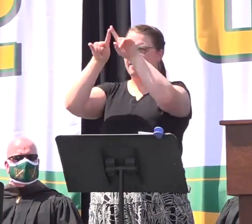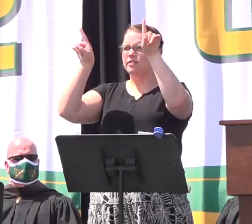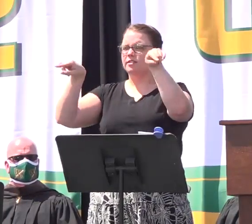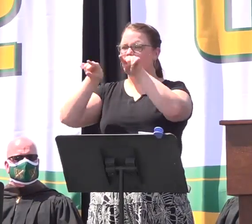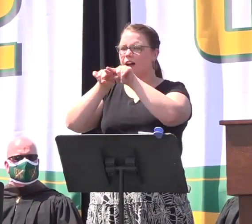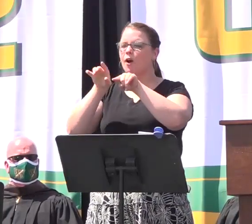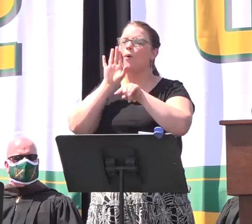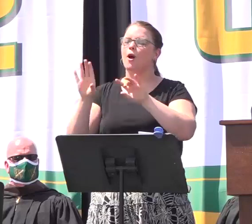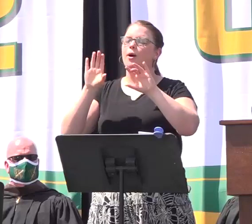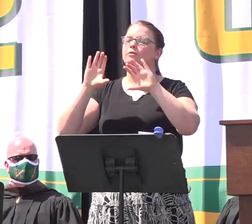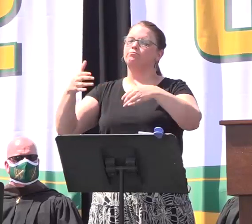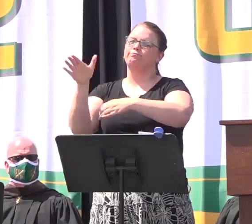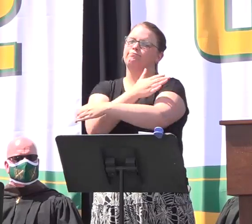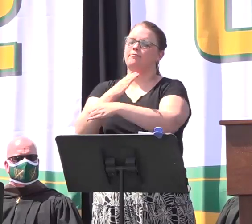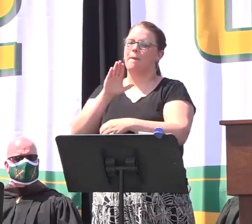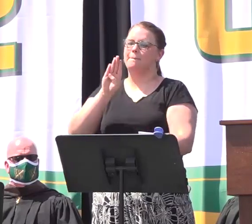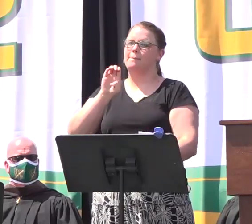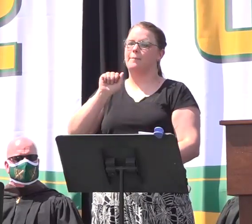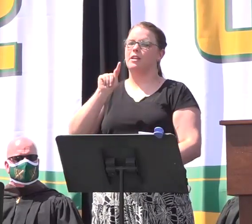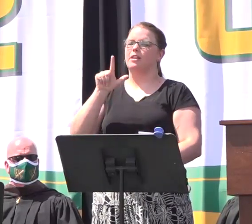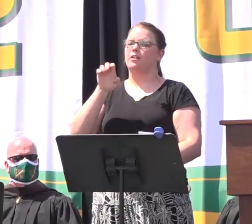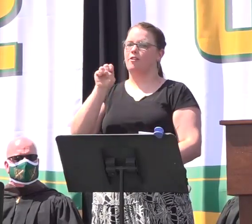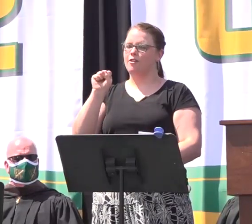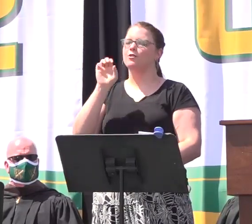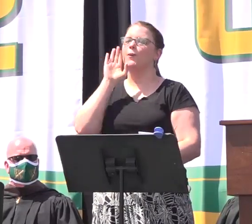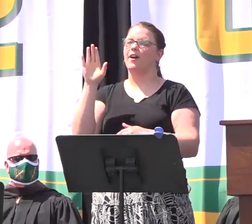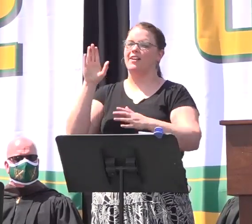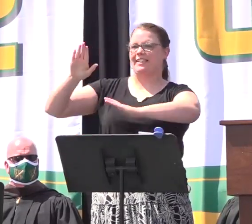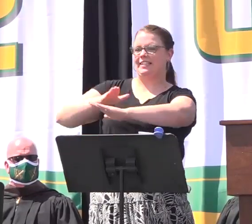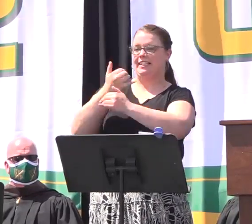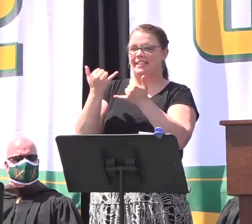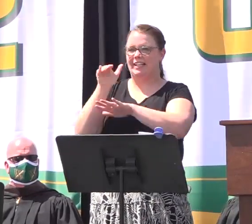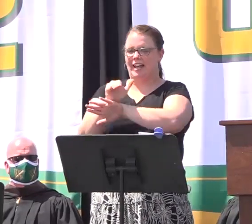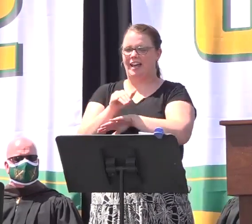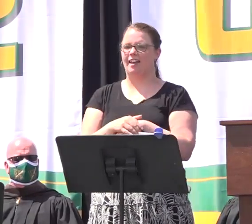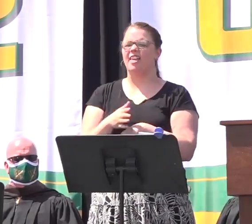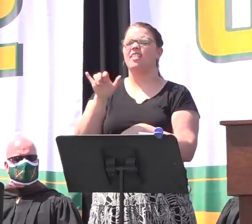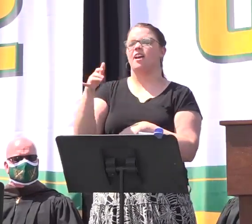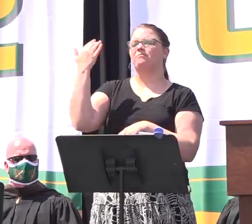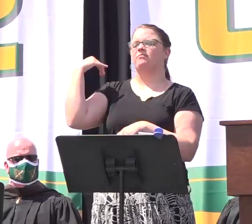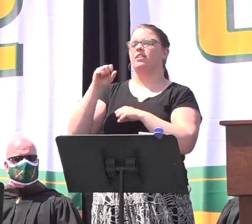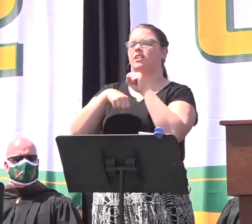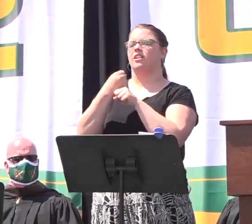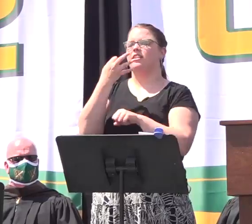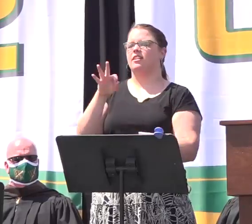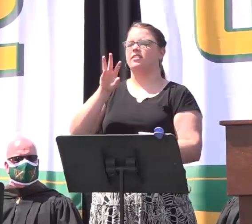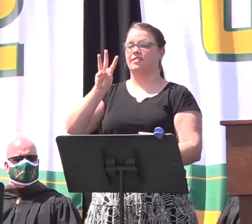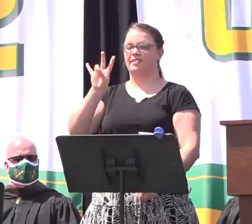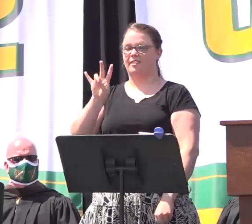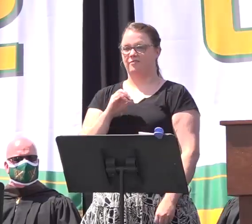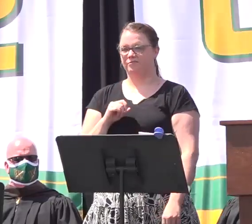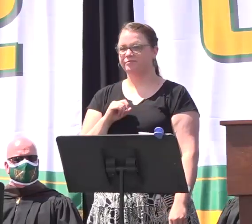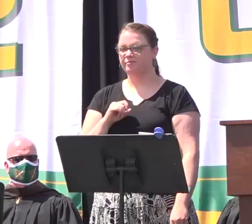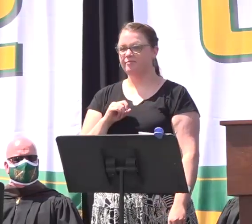were singing tonight in Seattle, Washington. This was in 1967. Ladies and gentlemen, I